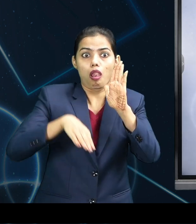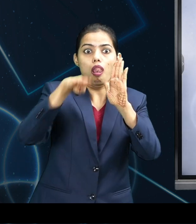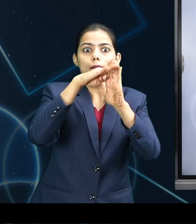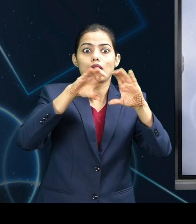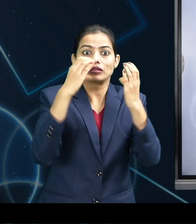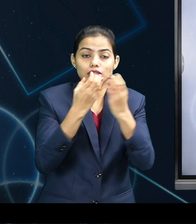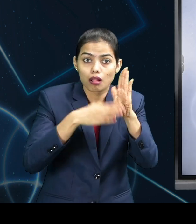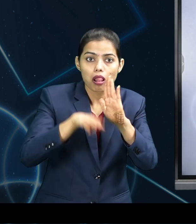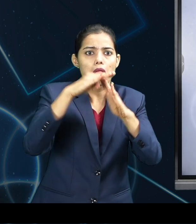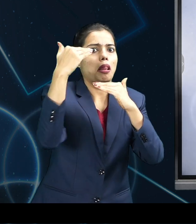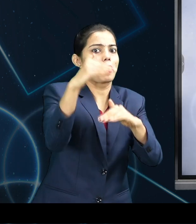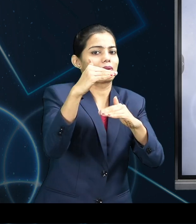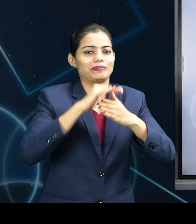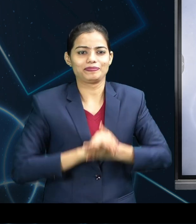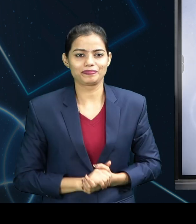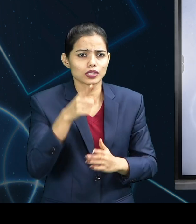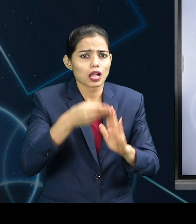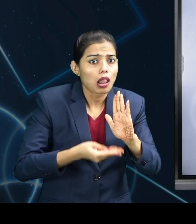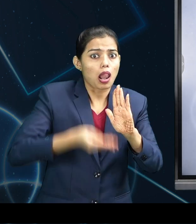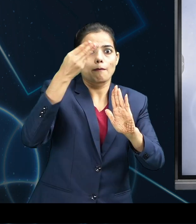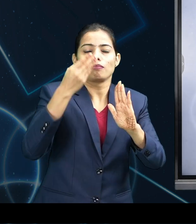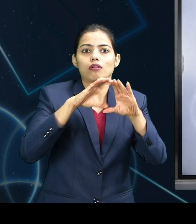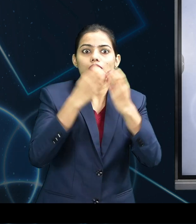lower class limit, upper class limit.